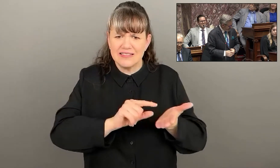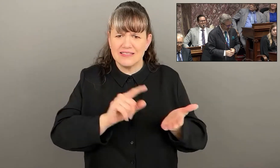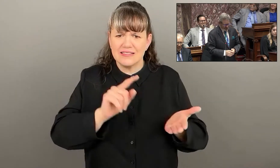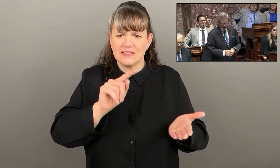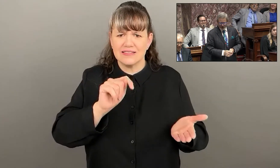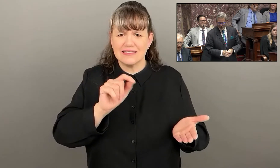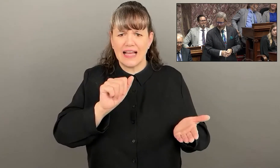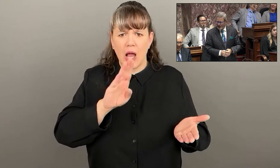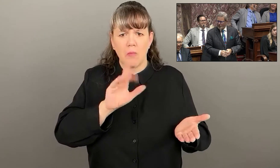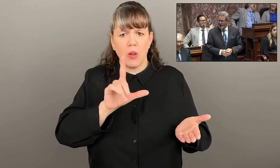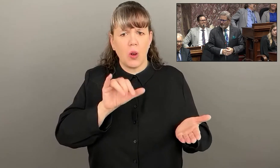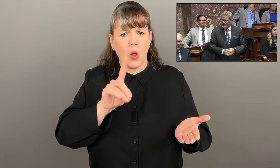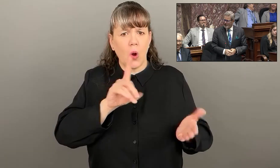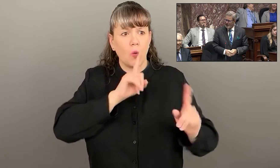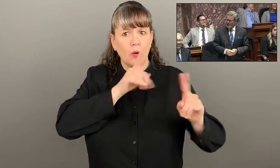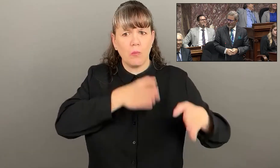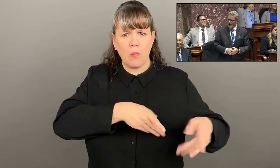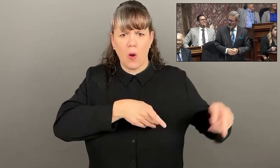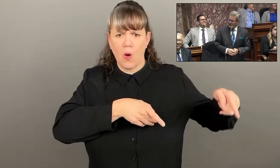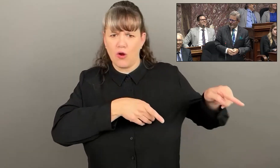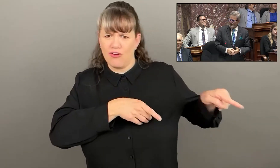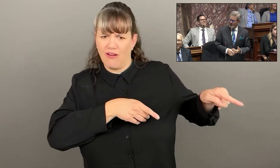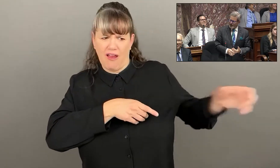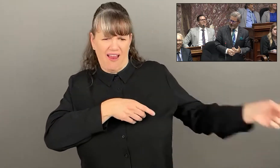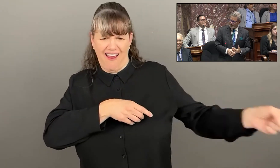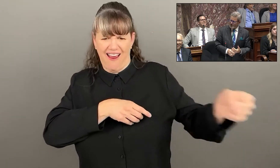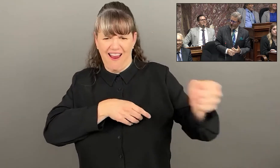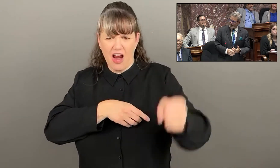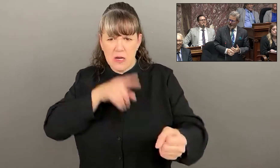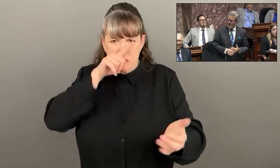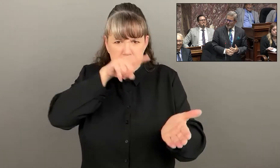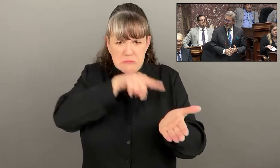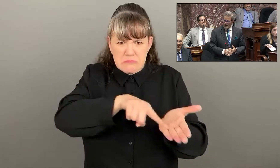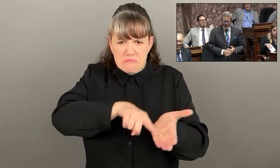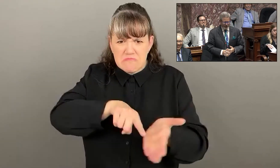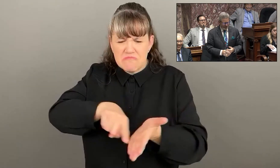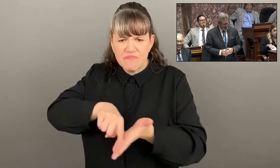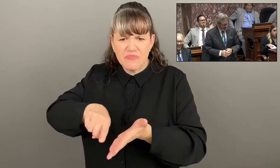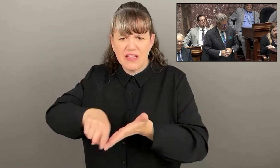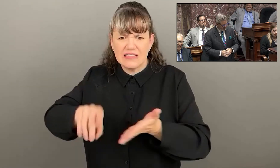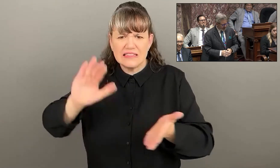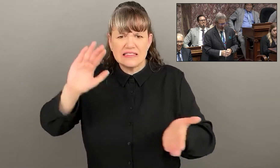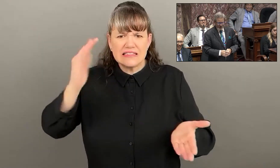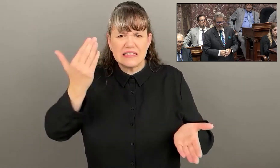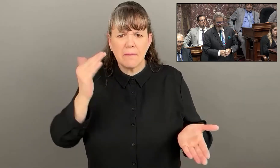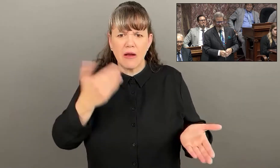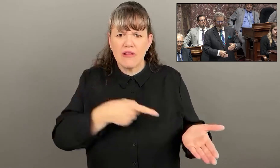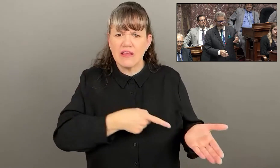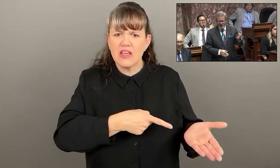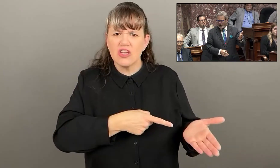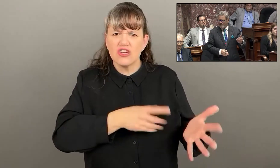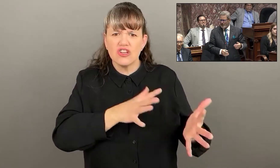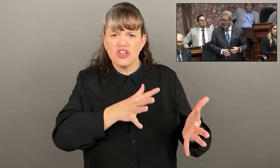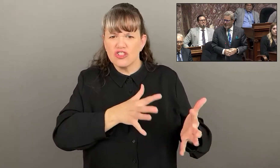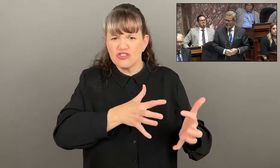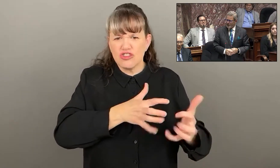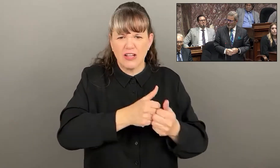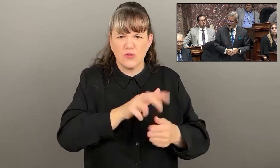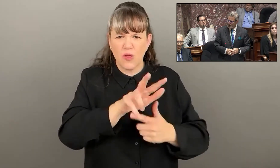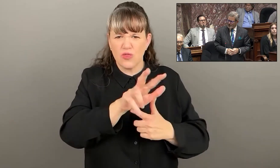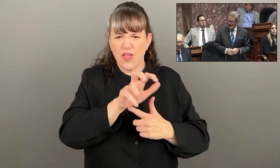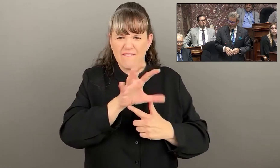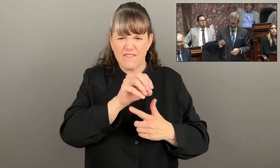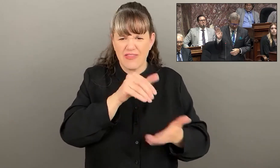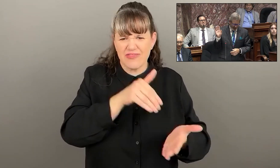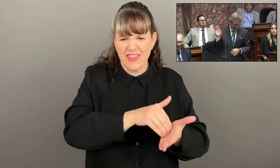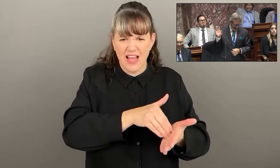has allegedly wrecked a $350,000 Lamborghini with a car expense like that. You'd think he'd be working for the